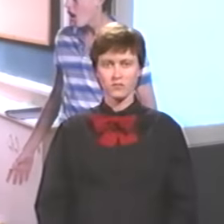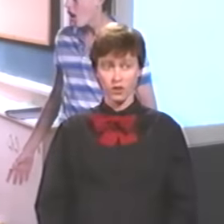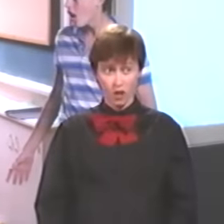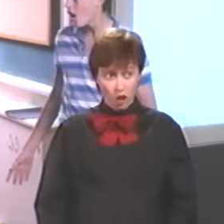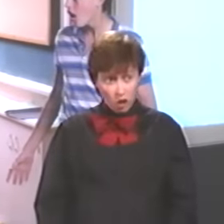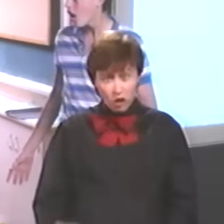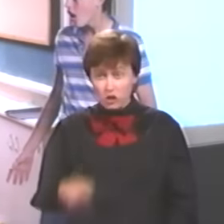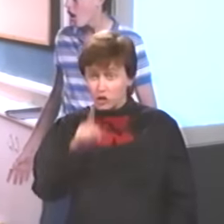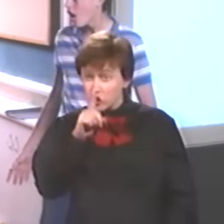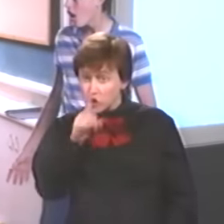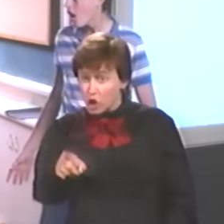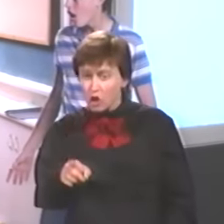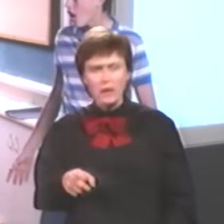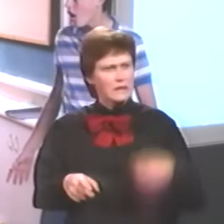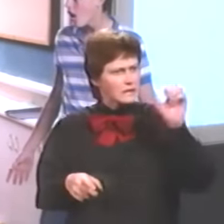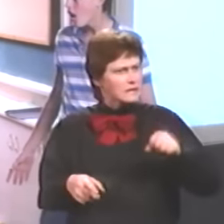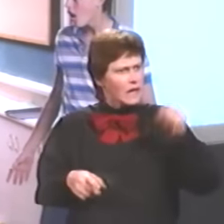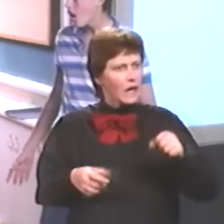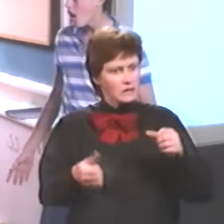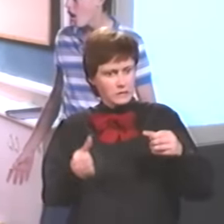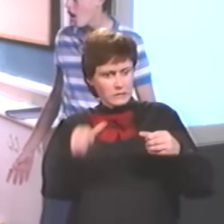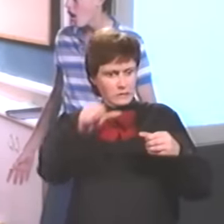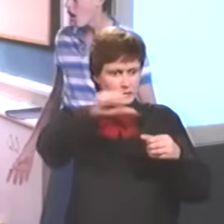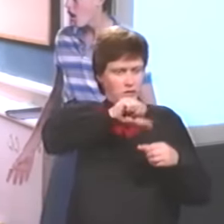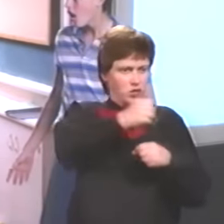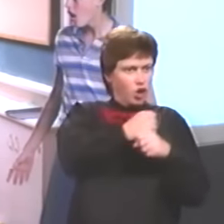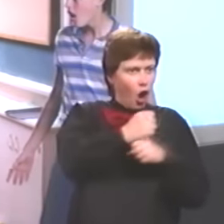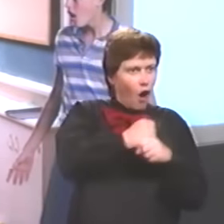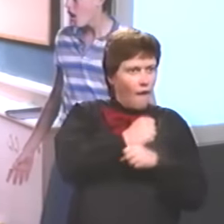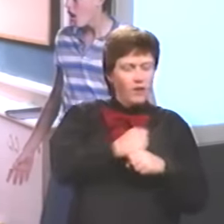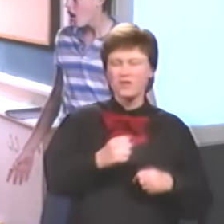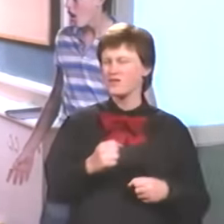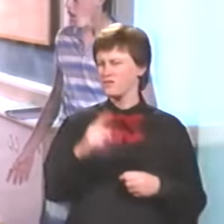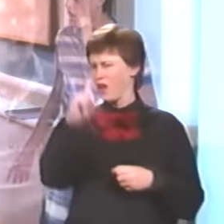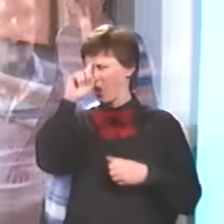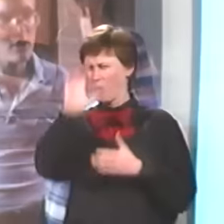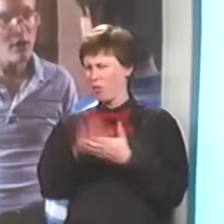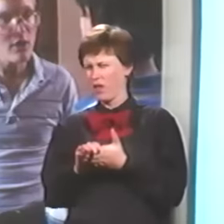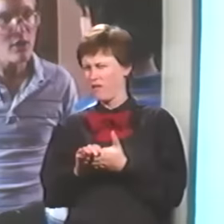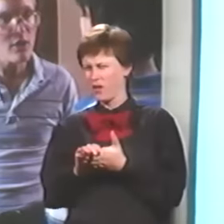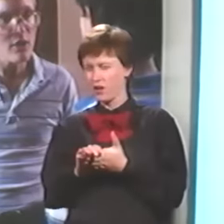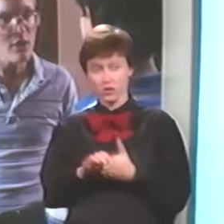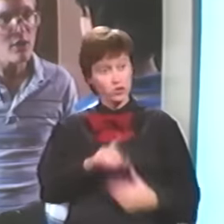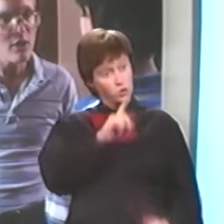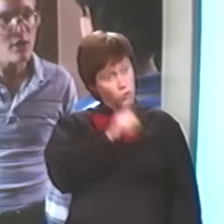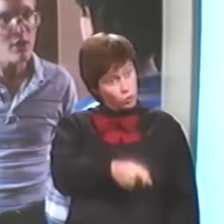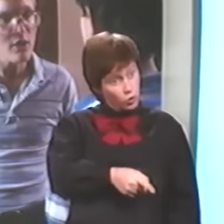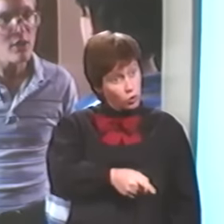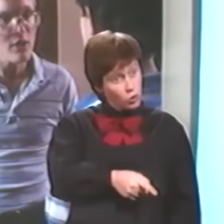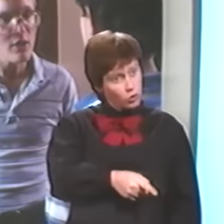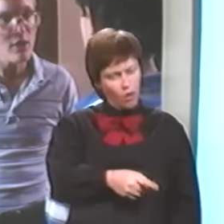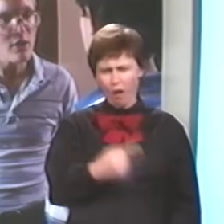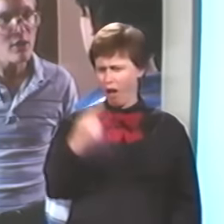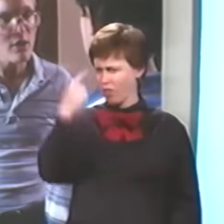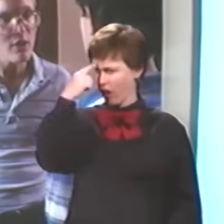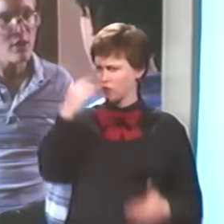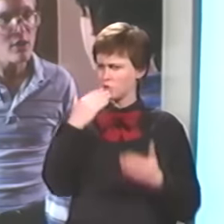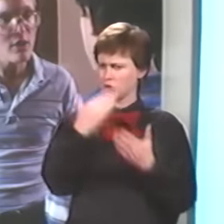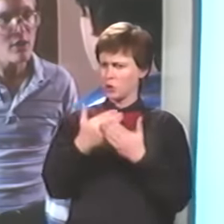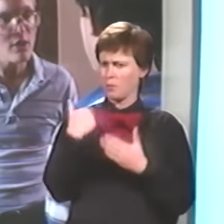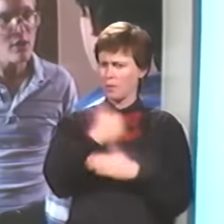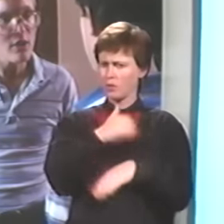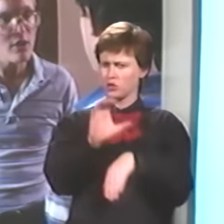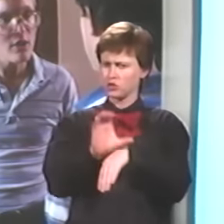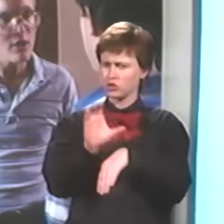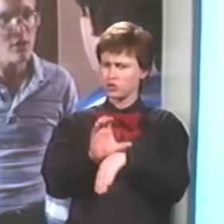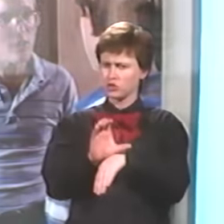Are you sure? Yes, she was pouring a cup of coffee. I don't believe it. Well, it's true. I thought she was such a good member of the